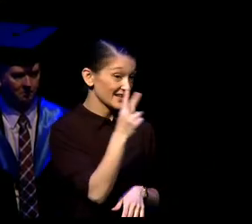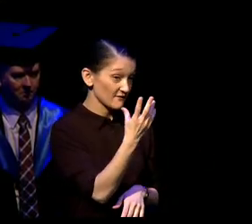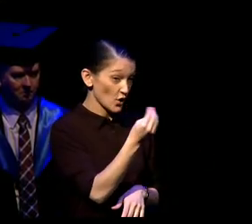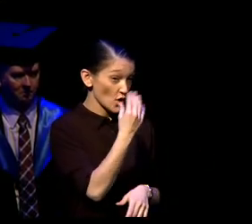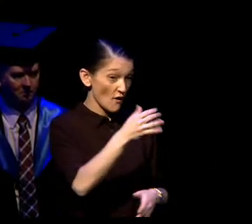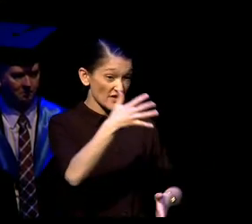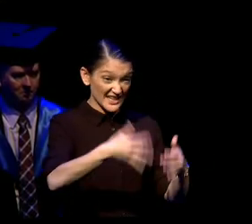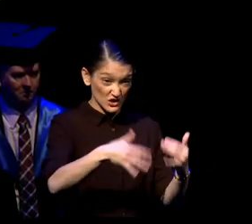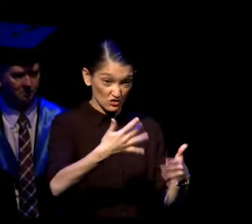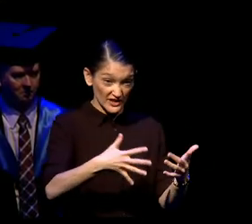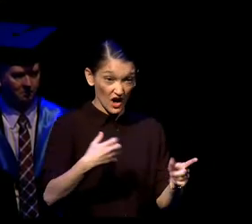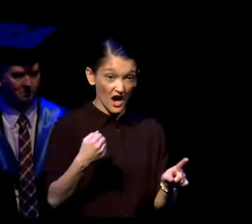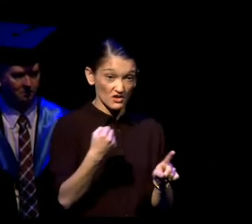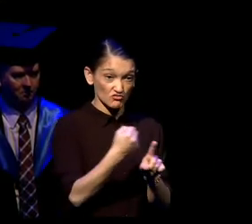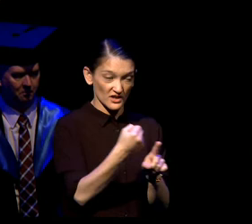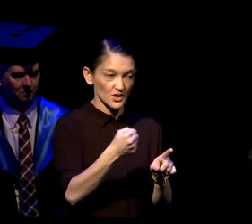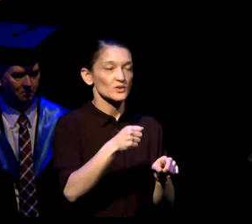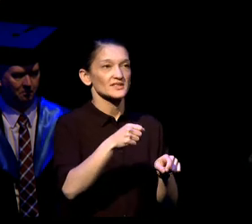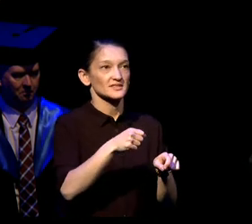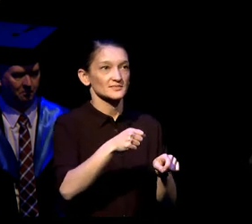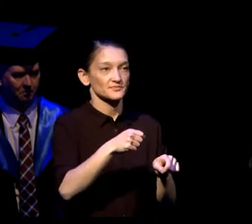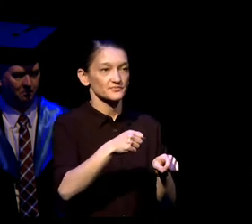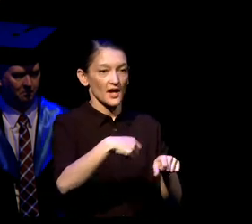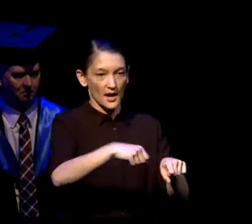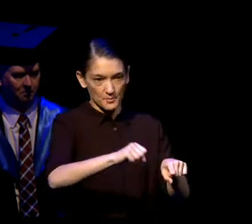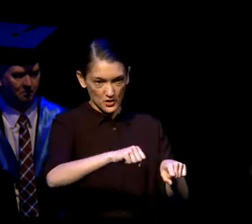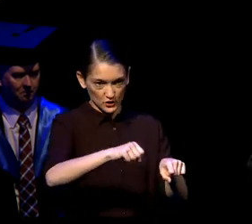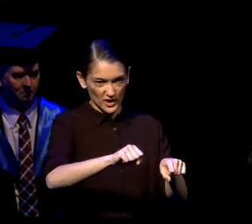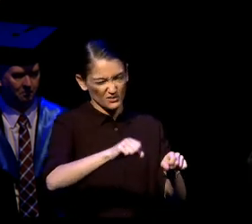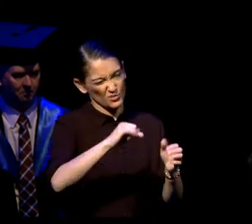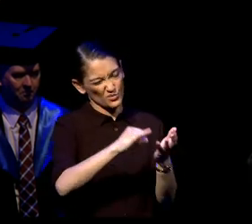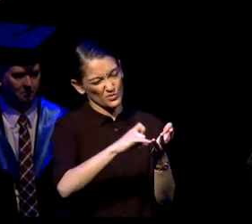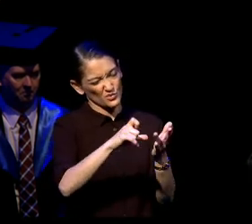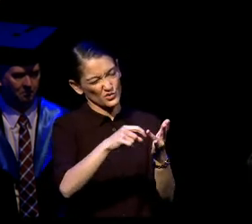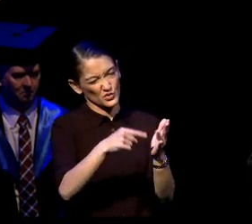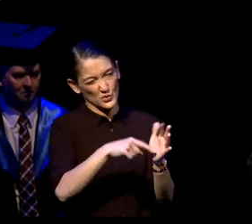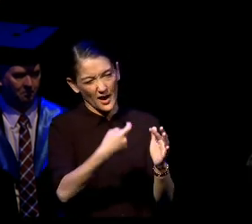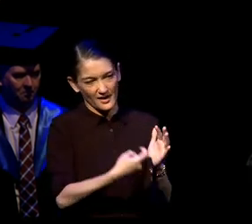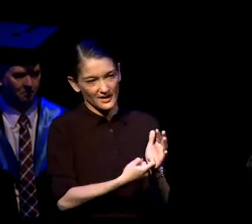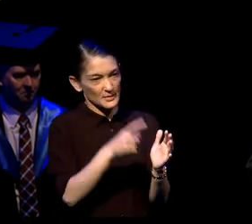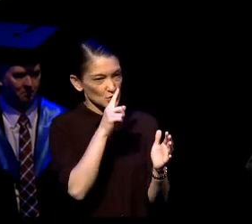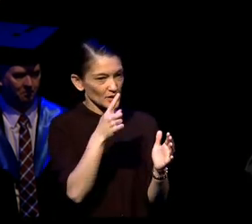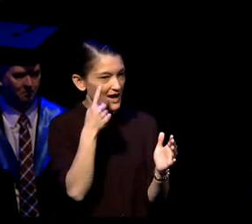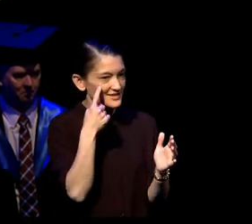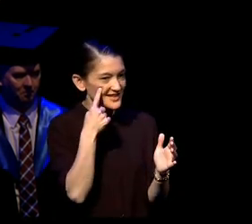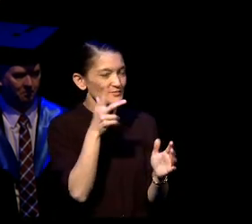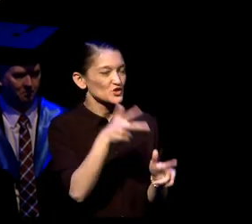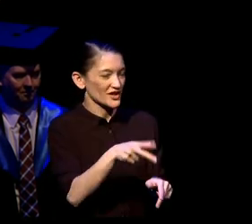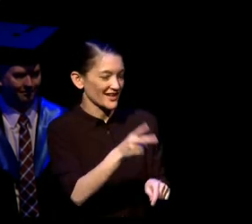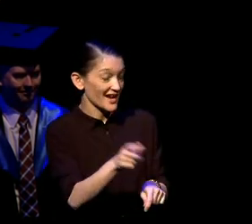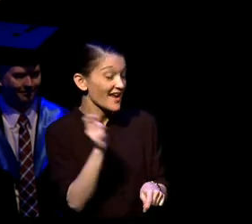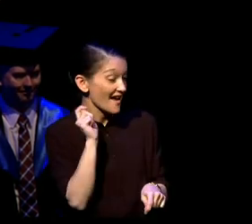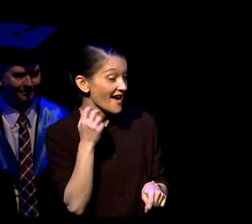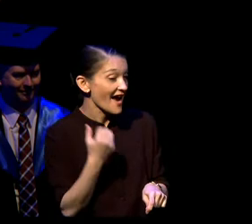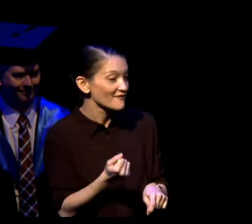I crashed that particular motor scooter, and you can't see in that motor scooter photo, I had hair.